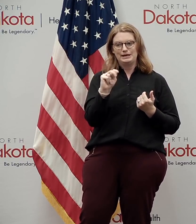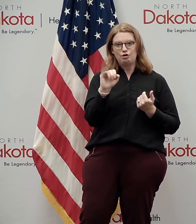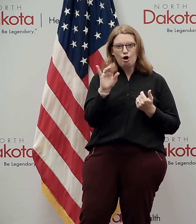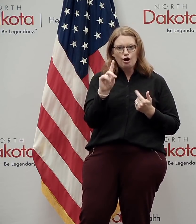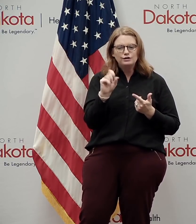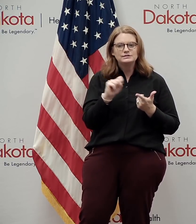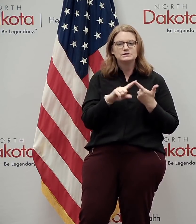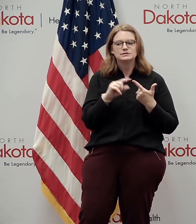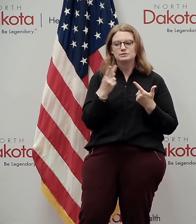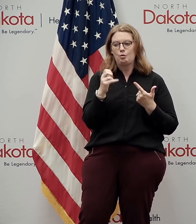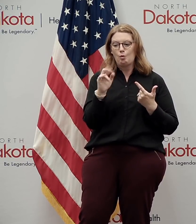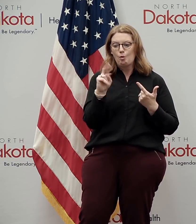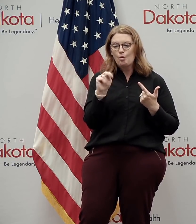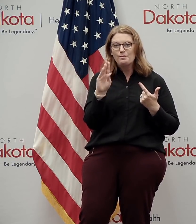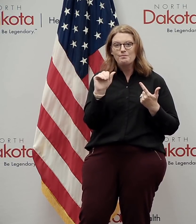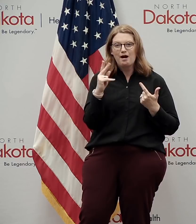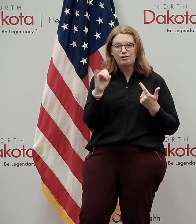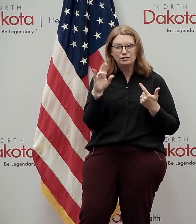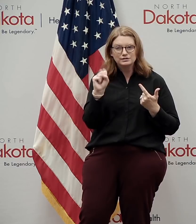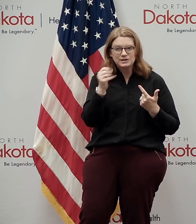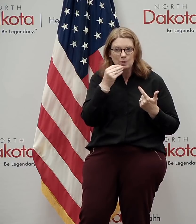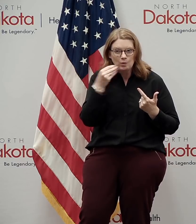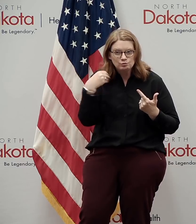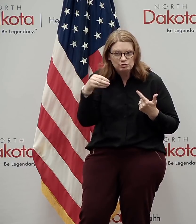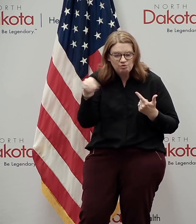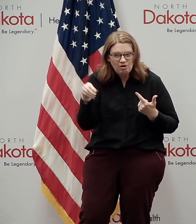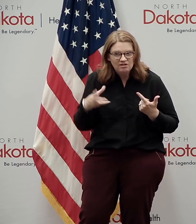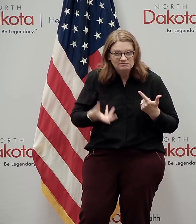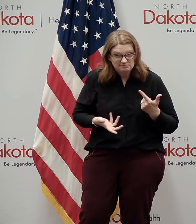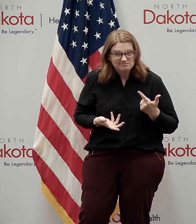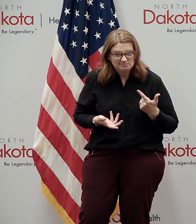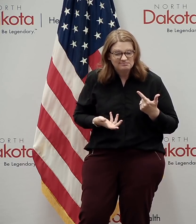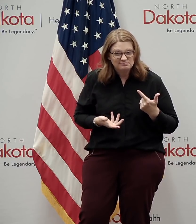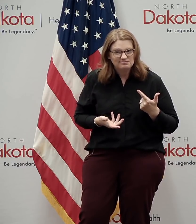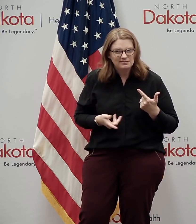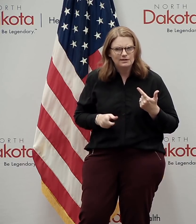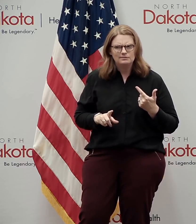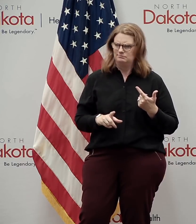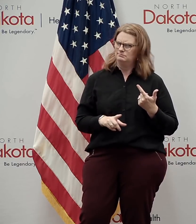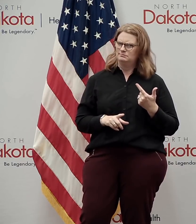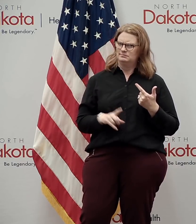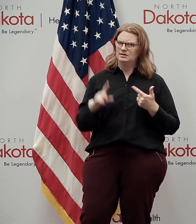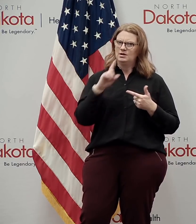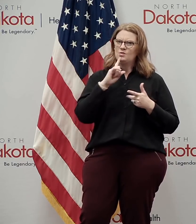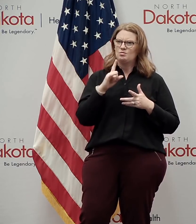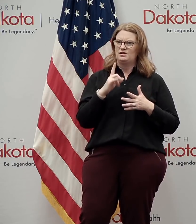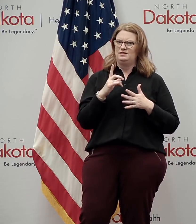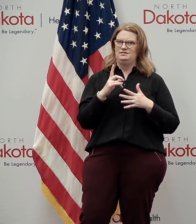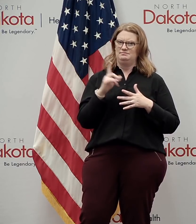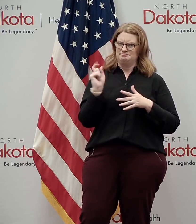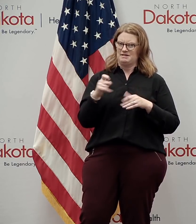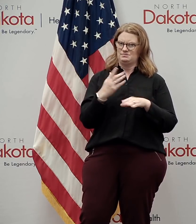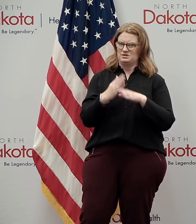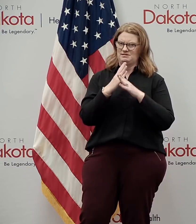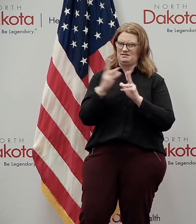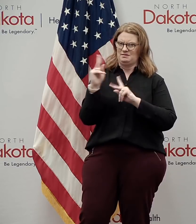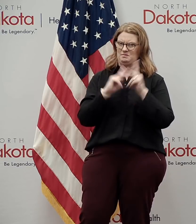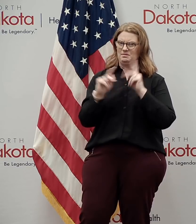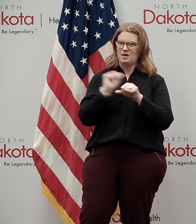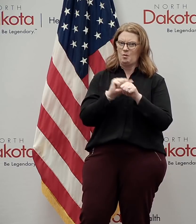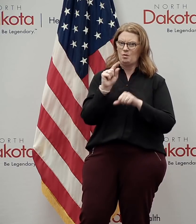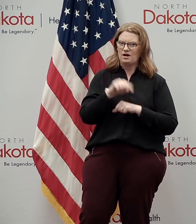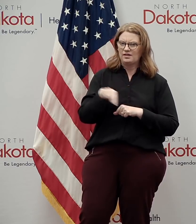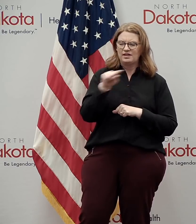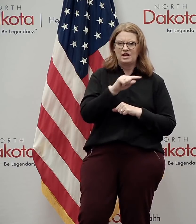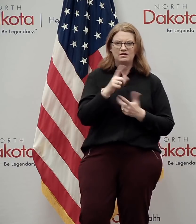or Hornbacher's grocery store. Very sensible to protect the people that work there, and very sensible for